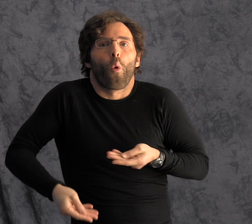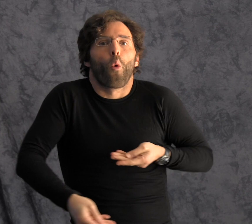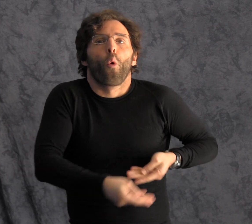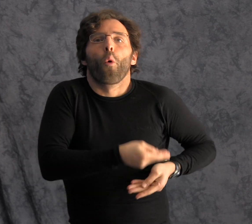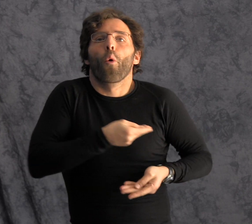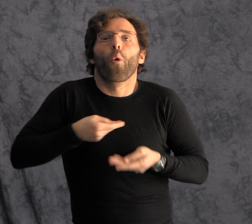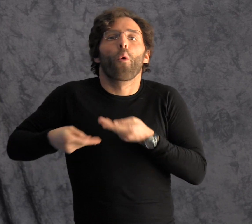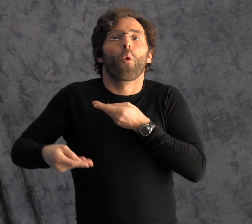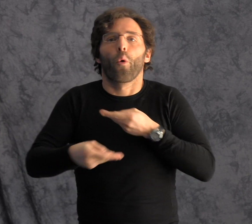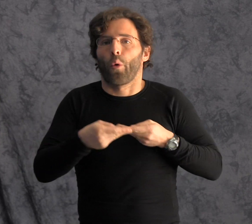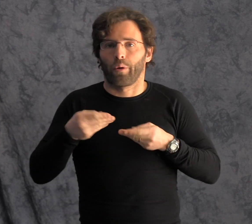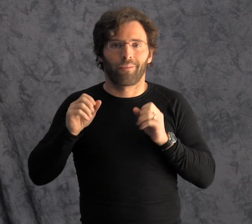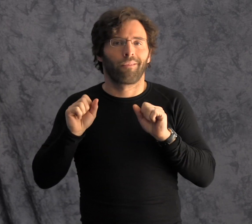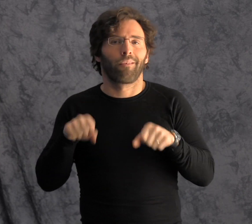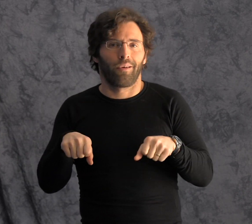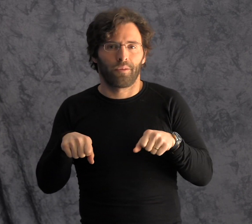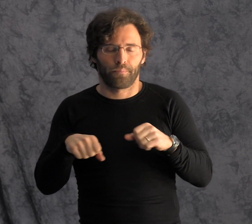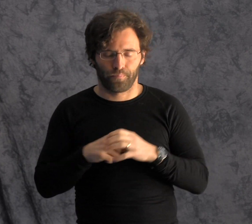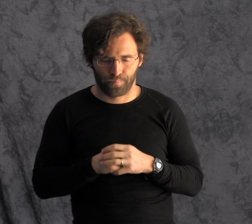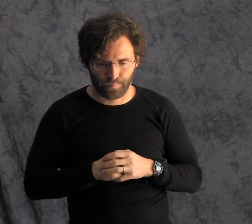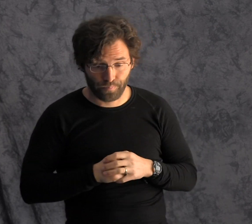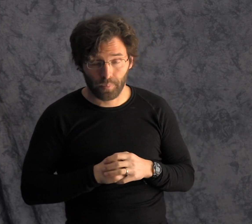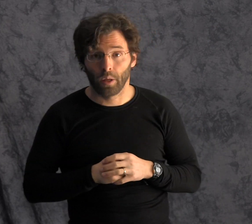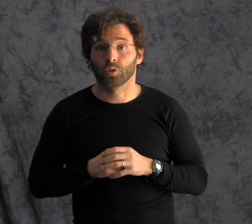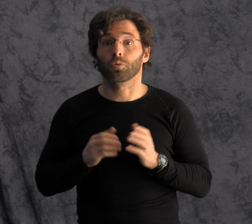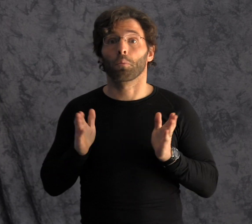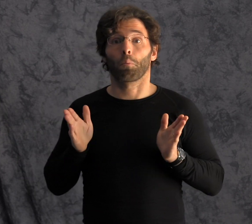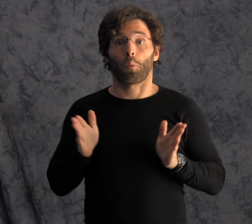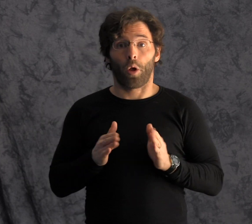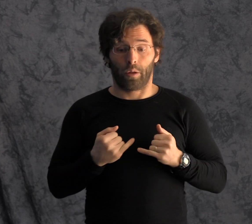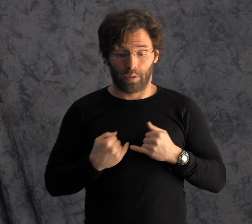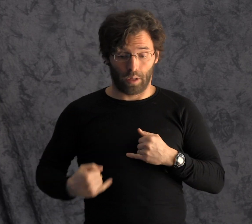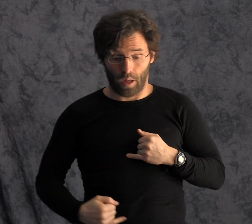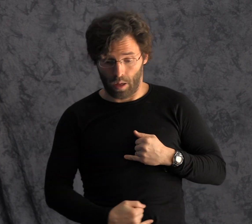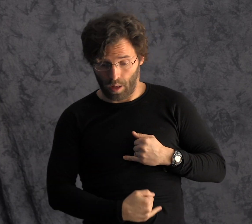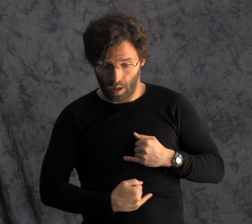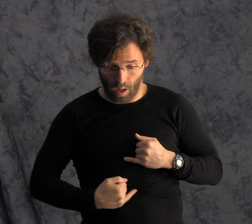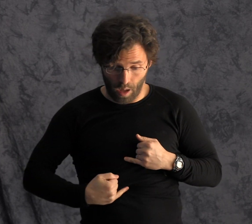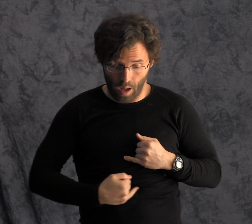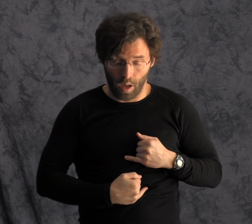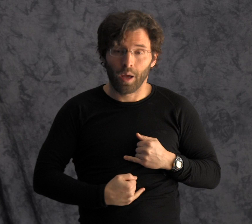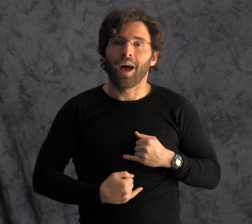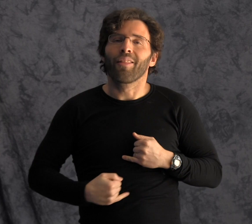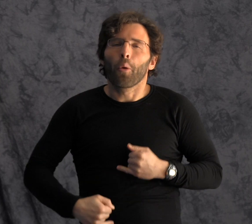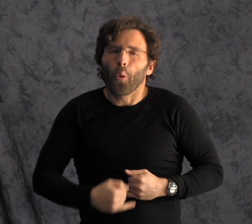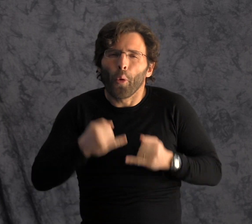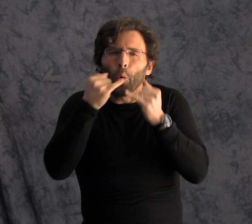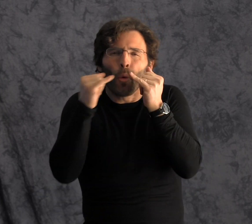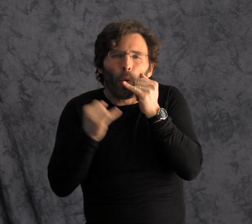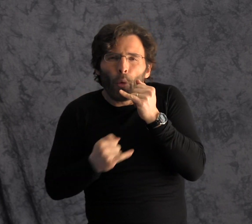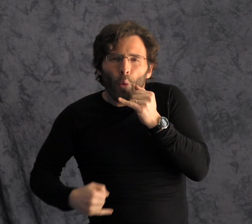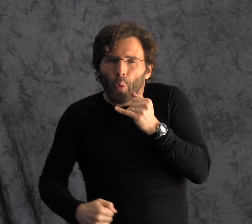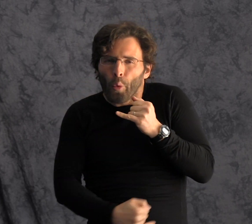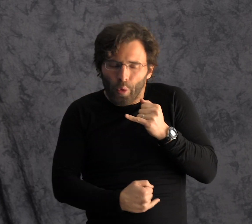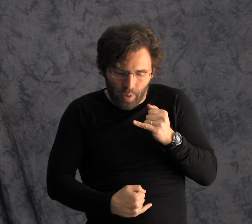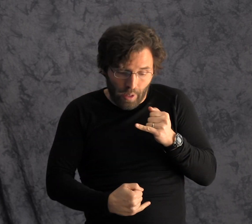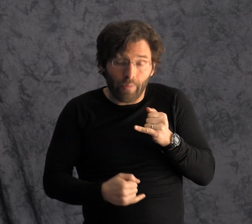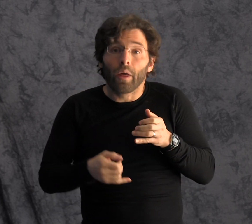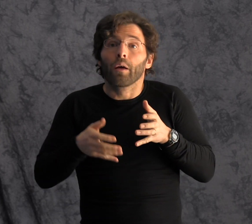the small intestine, and primarily when we talk about material in the large intestines, even though there's still 5 or 6 feet of journey to